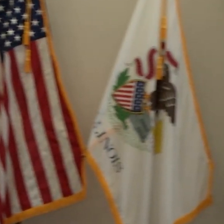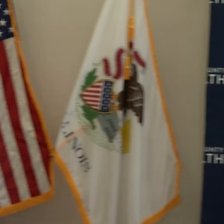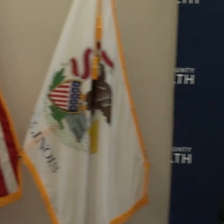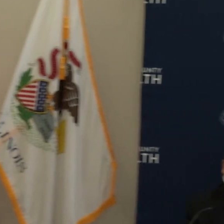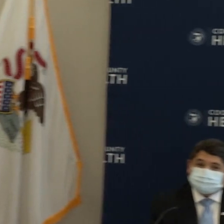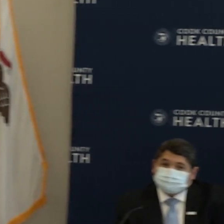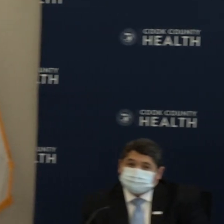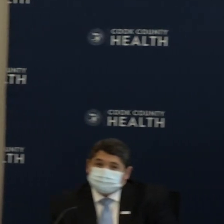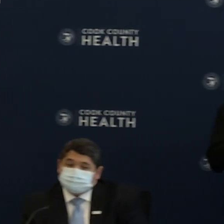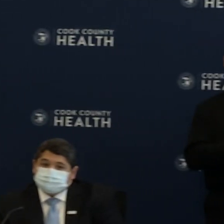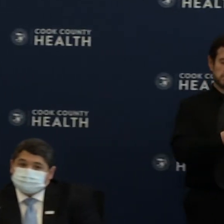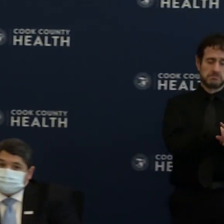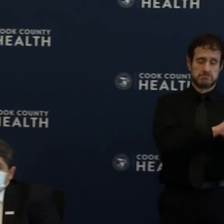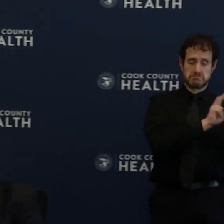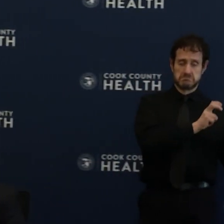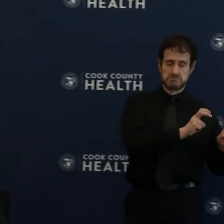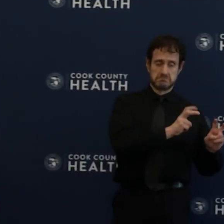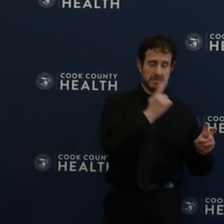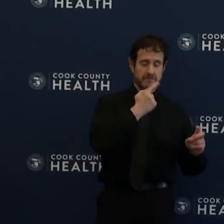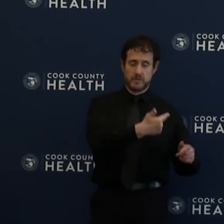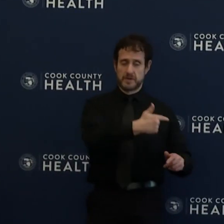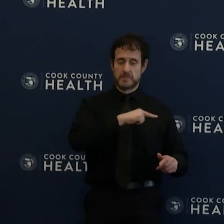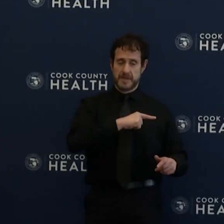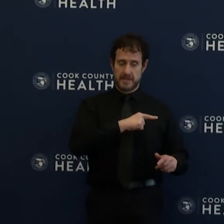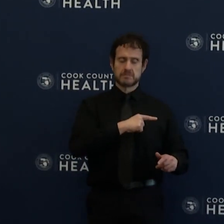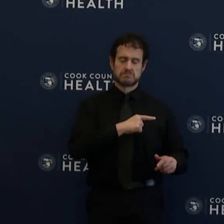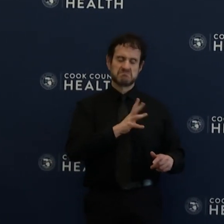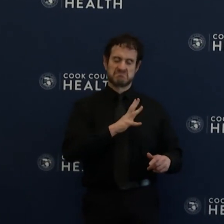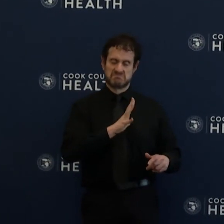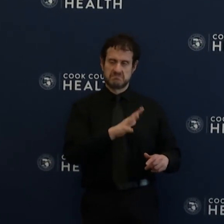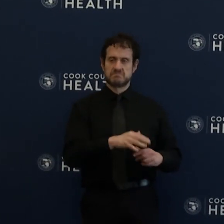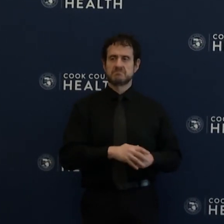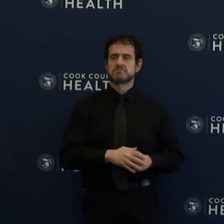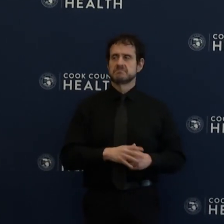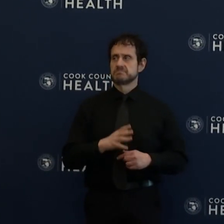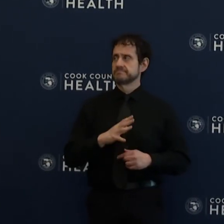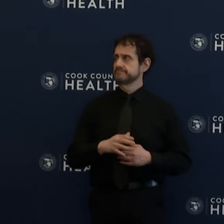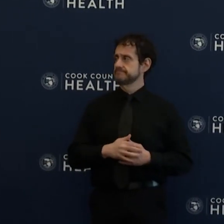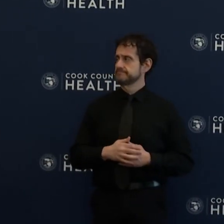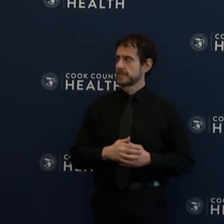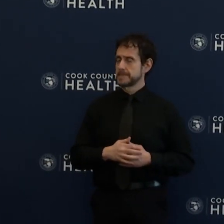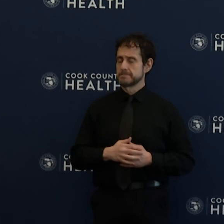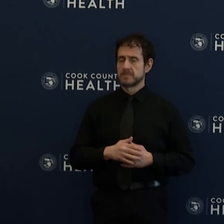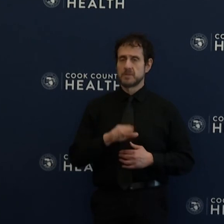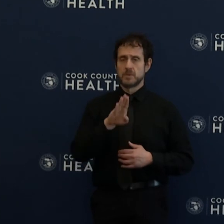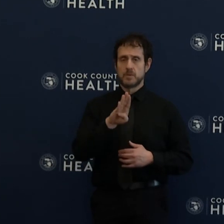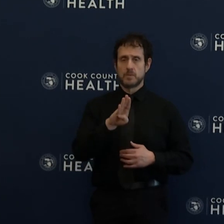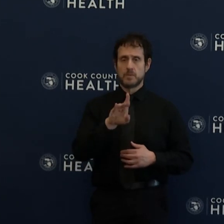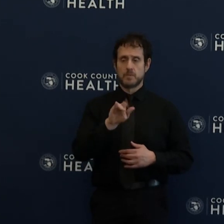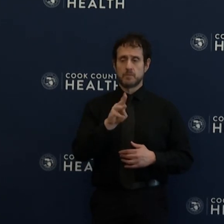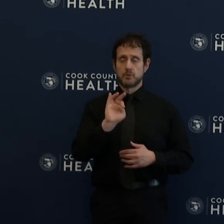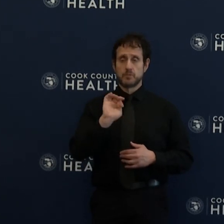but off-topic question, so if you want to come back to me, that would be okay. Sounds good. Bloomberg.